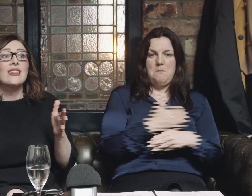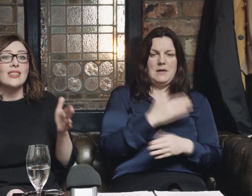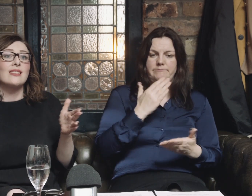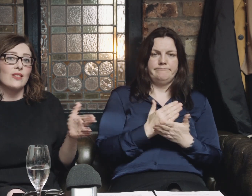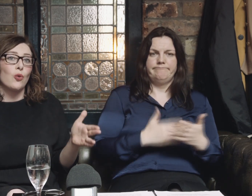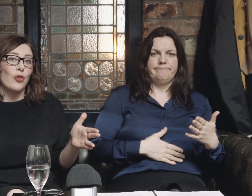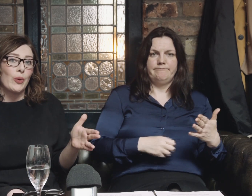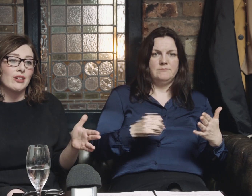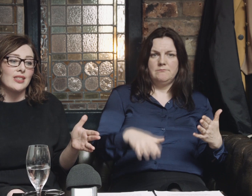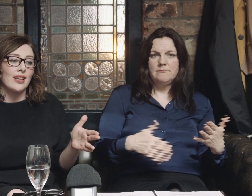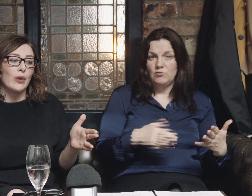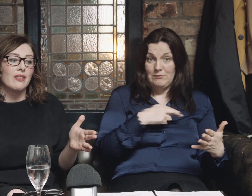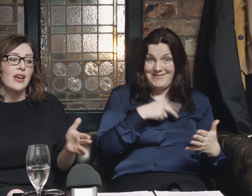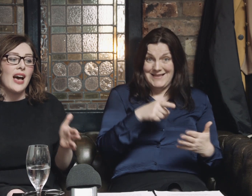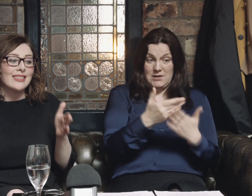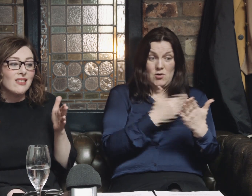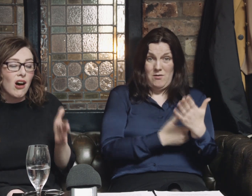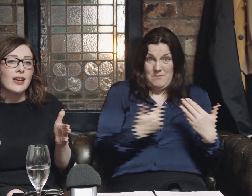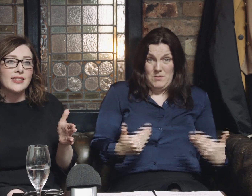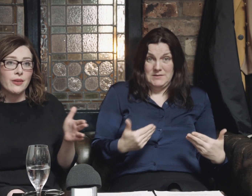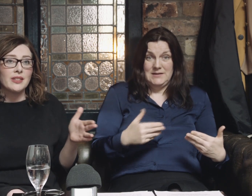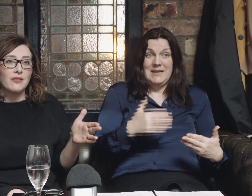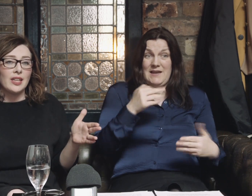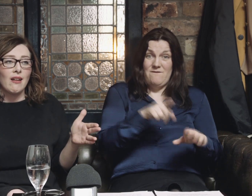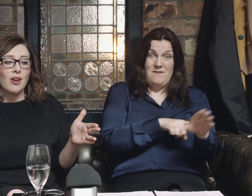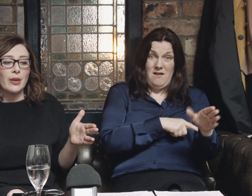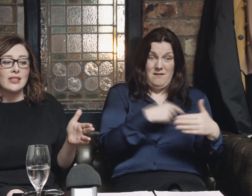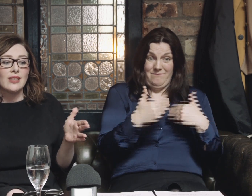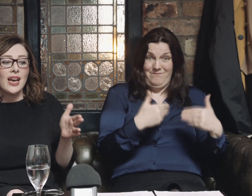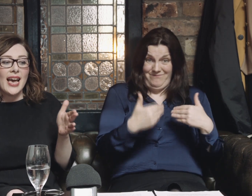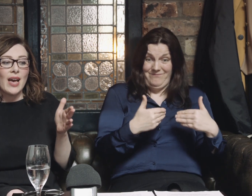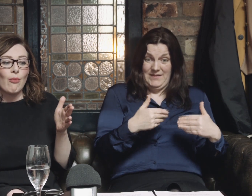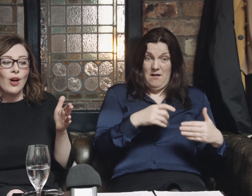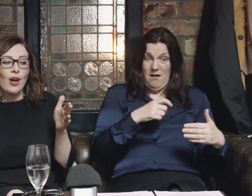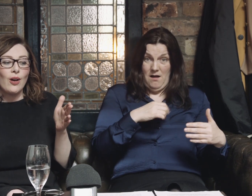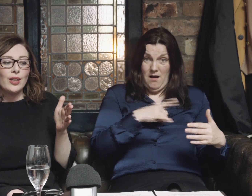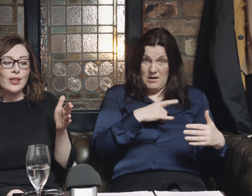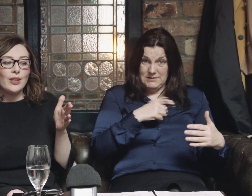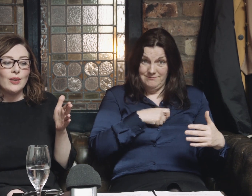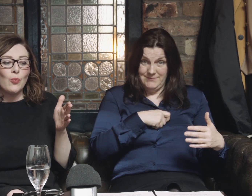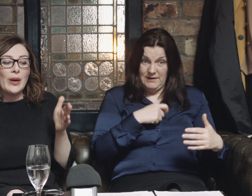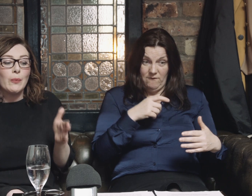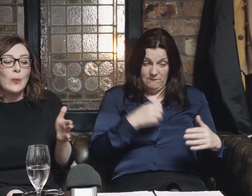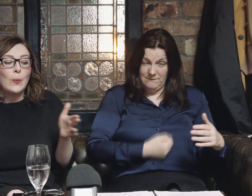So that is the law that we are dealing with. As long as there is a fetal heartbeat,